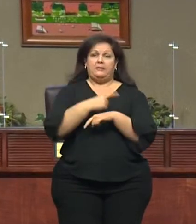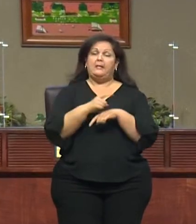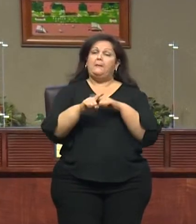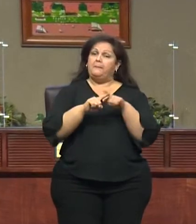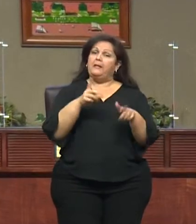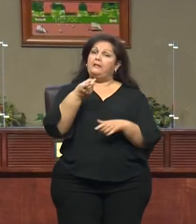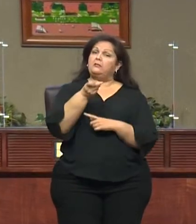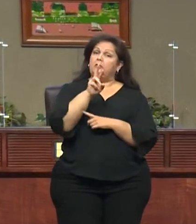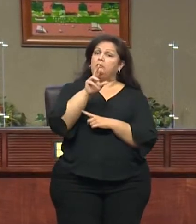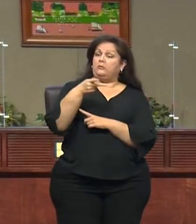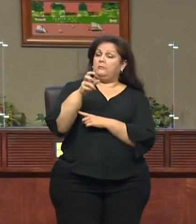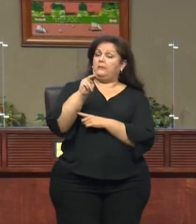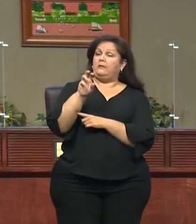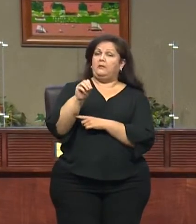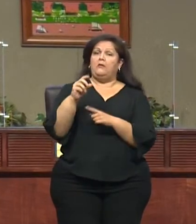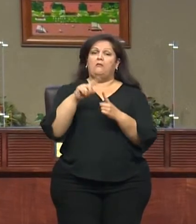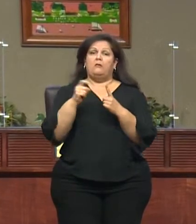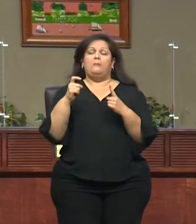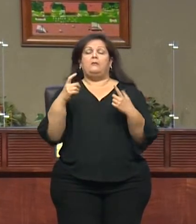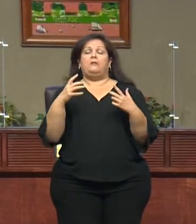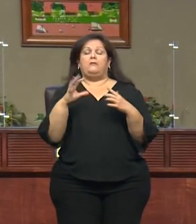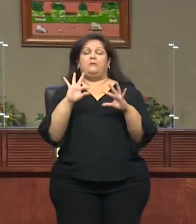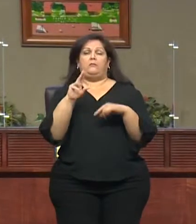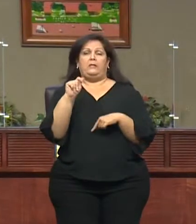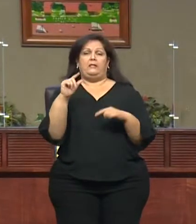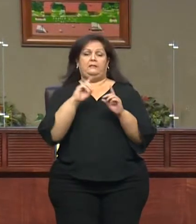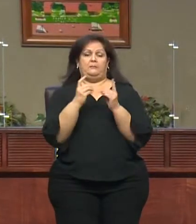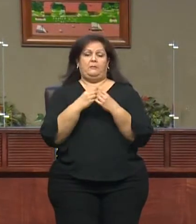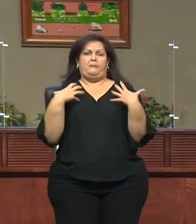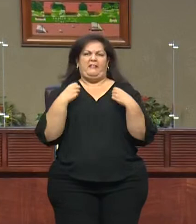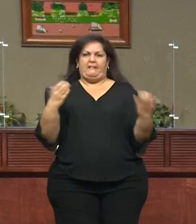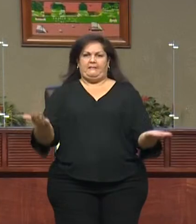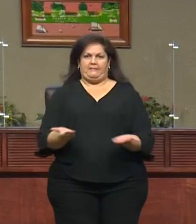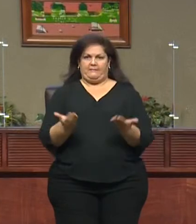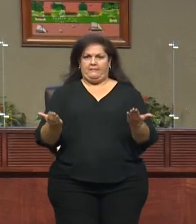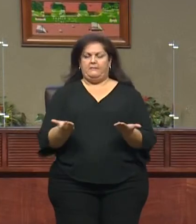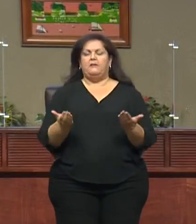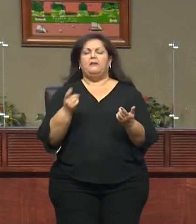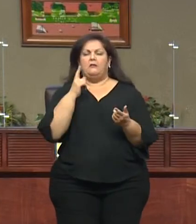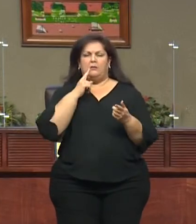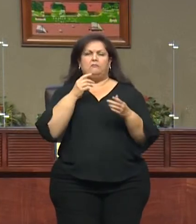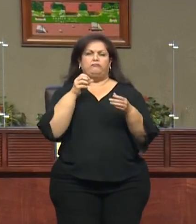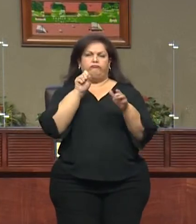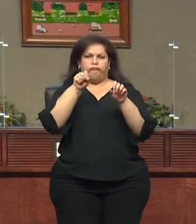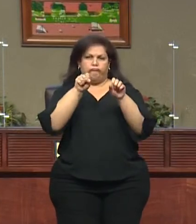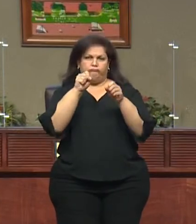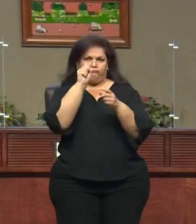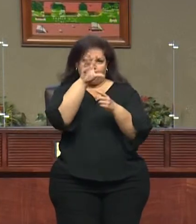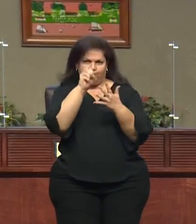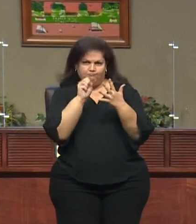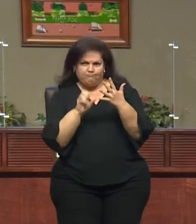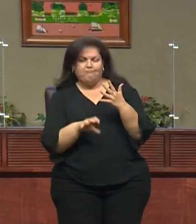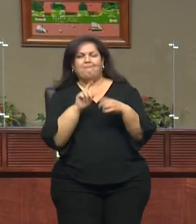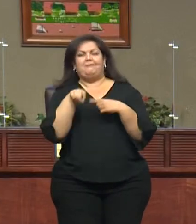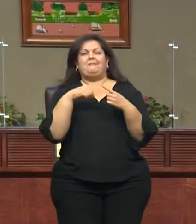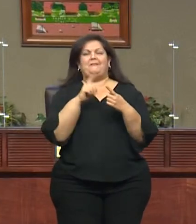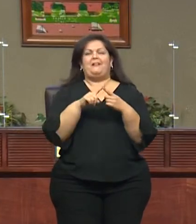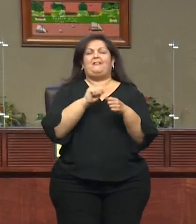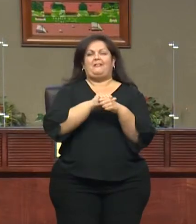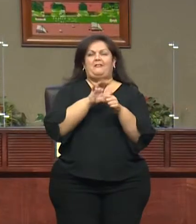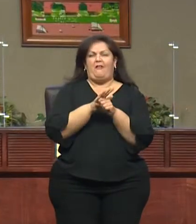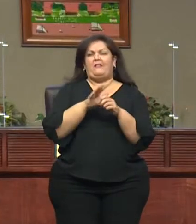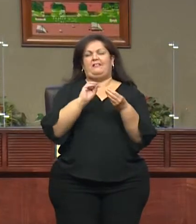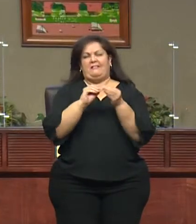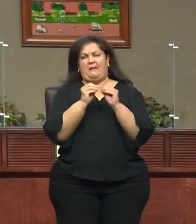Pino from the Florida Department of Health in Orange County is here with updates on positivity rates and other important information from